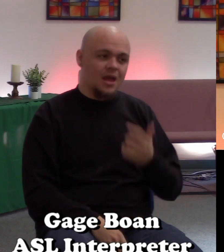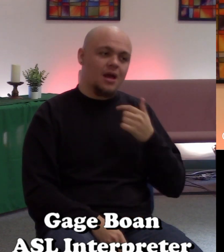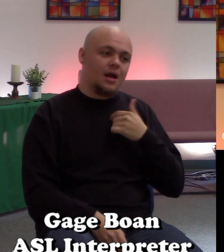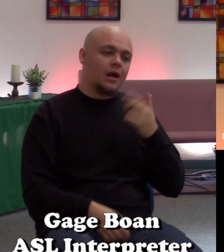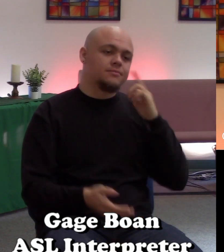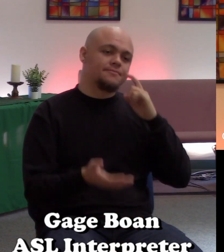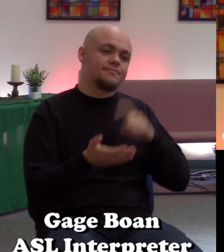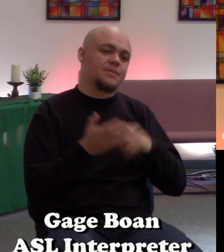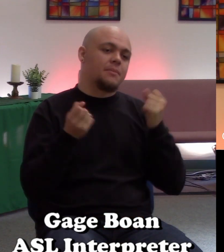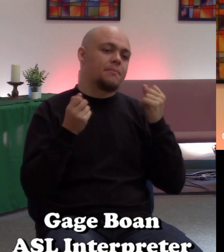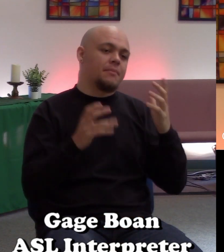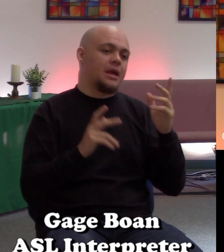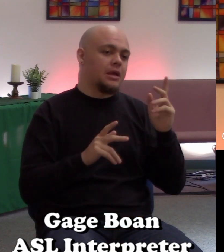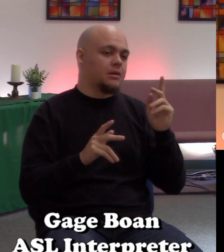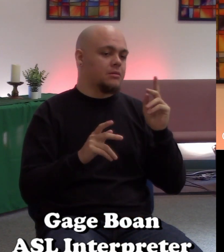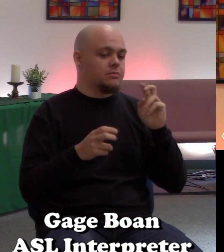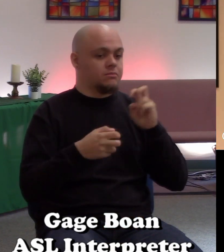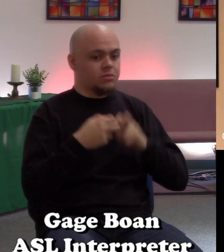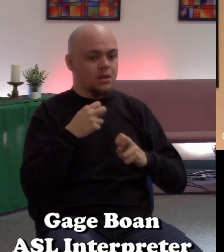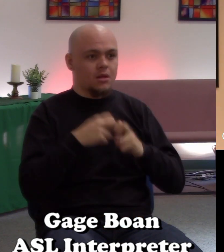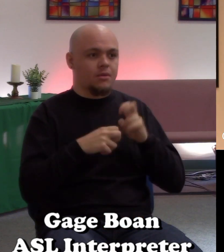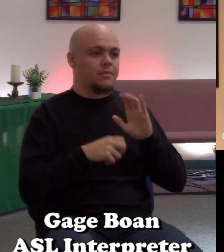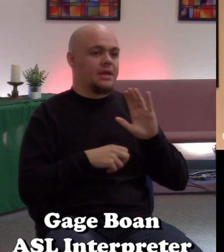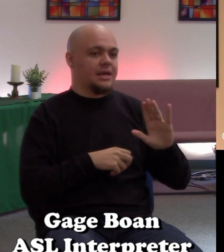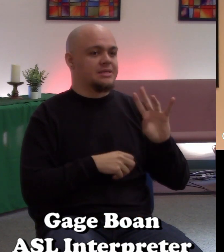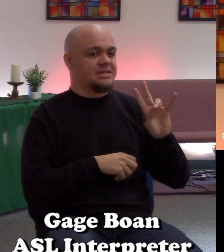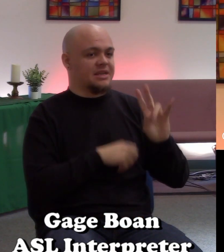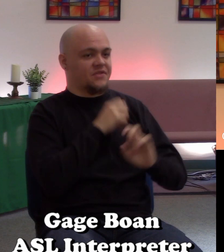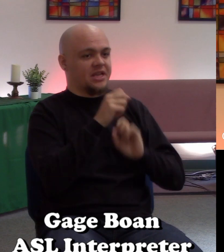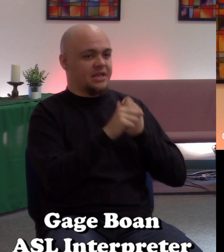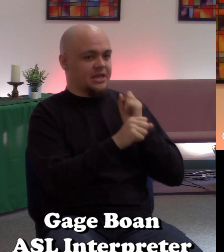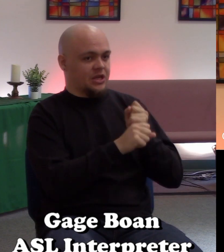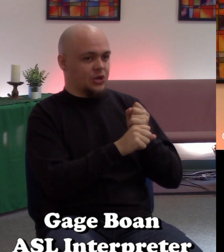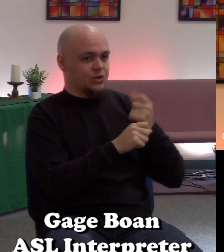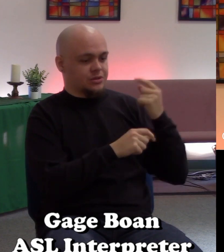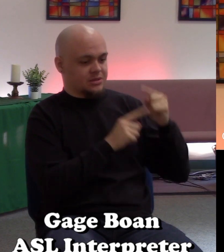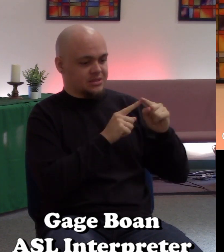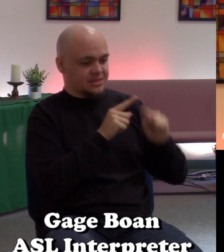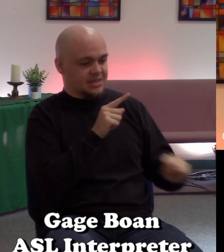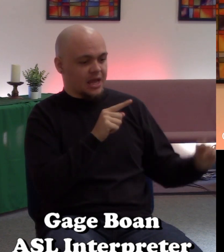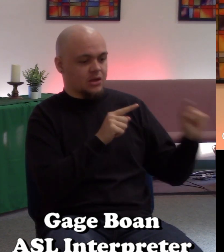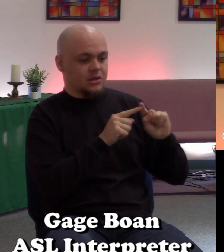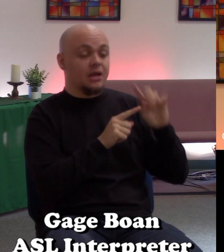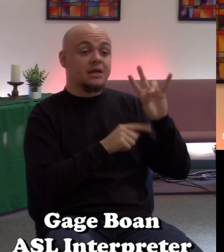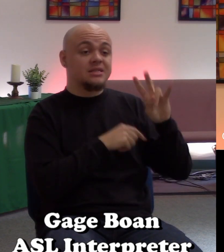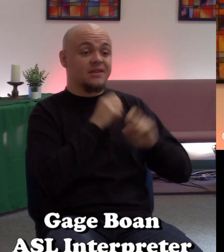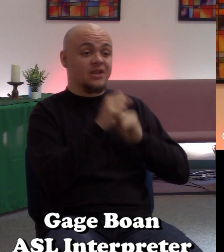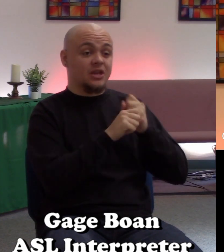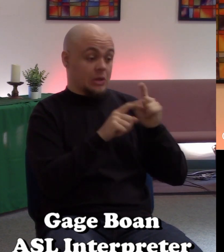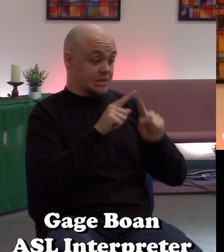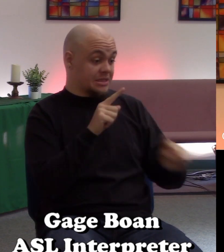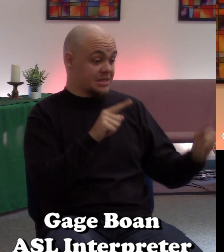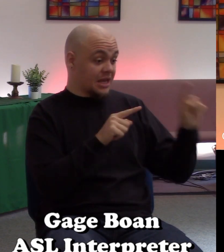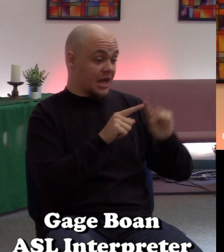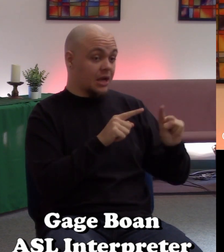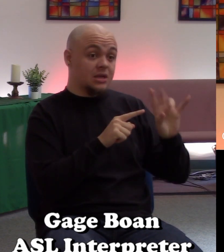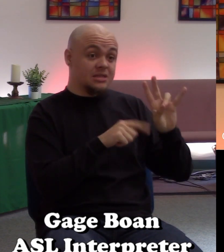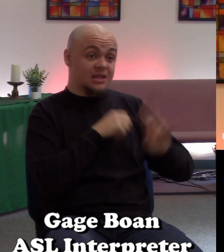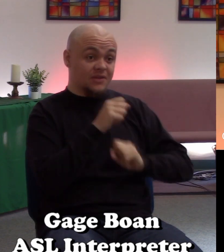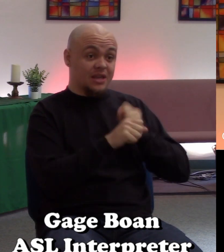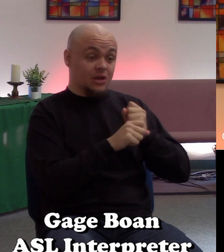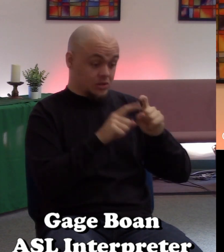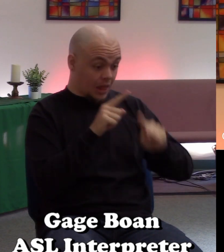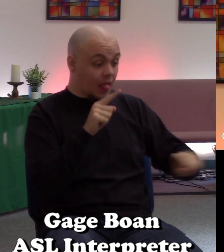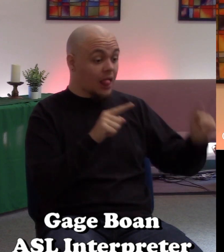really. I have a lot of problems with Jonathan Cahn and his 7-year cycle. See, I mean, let's face it, if